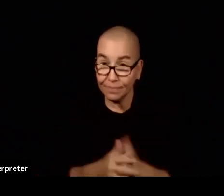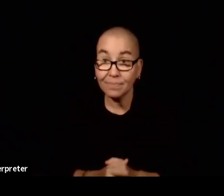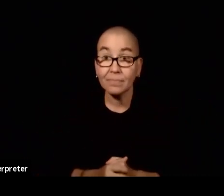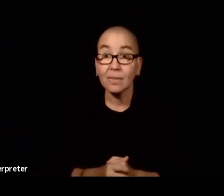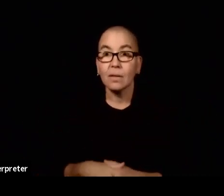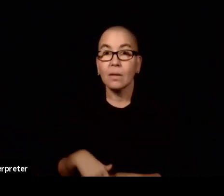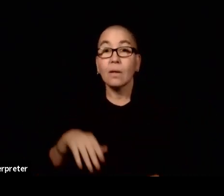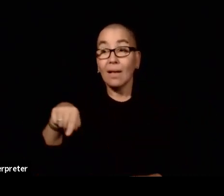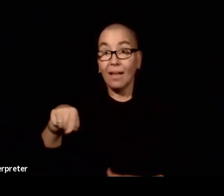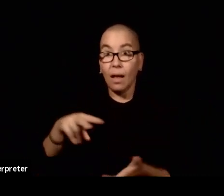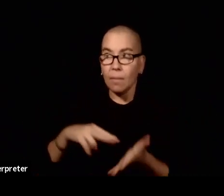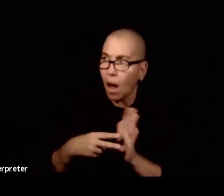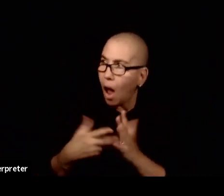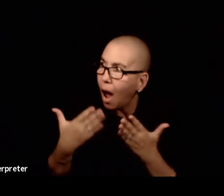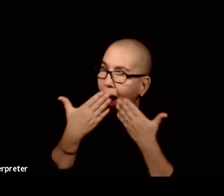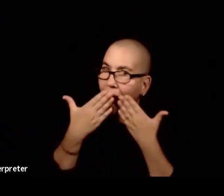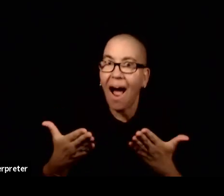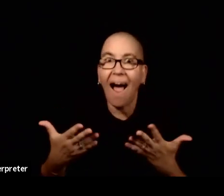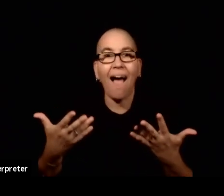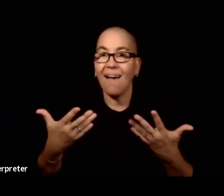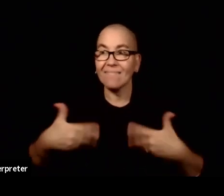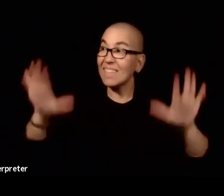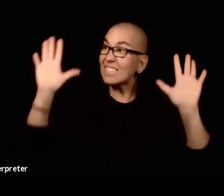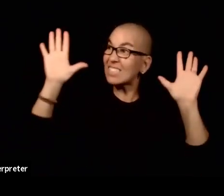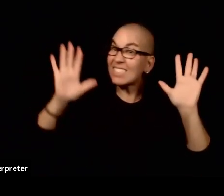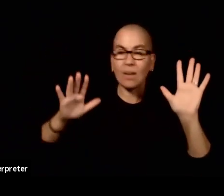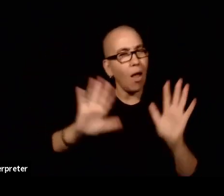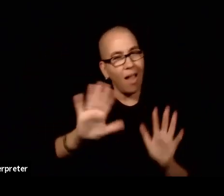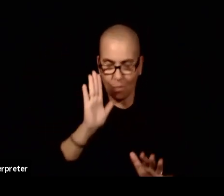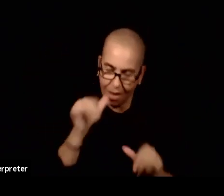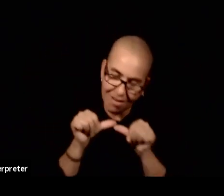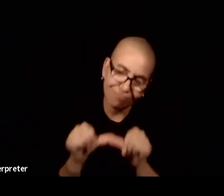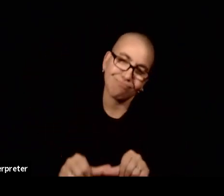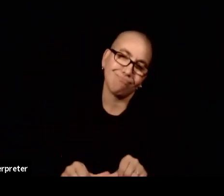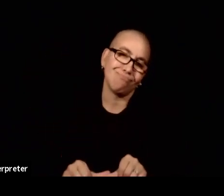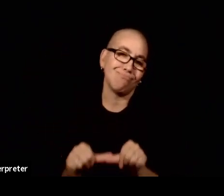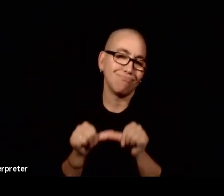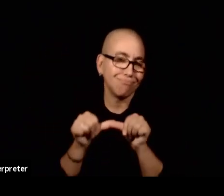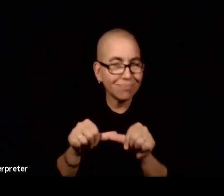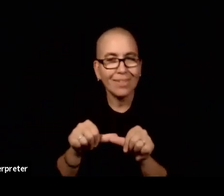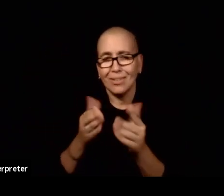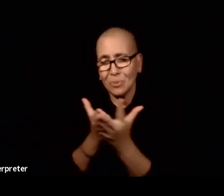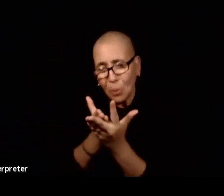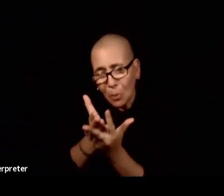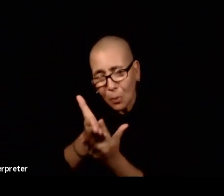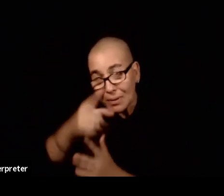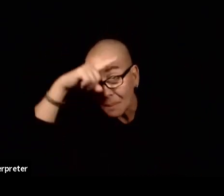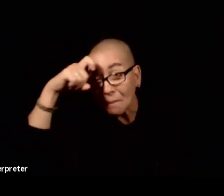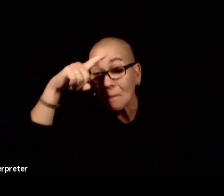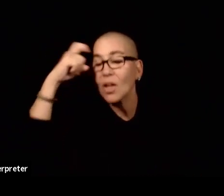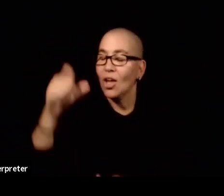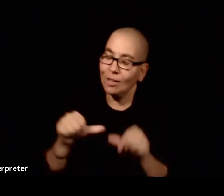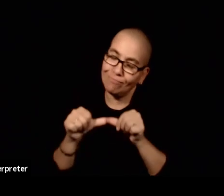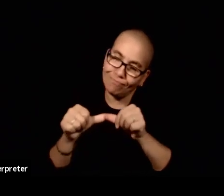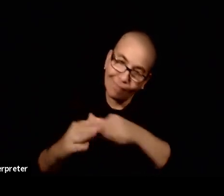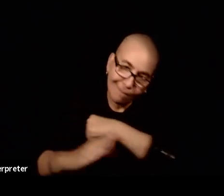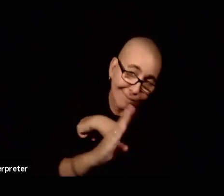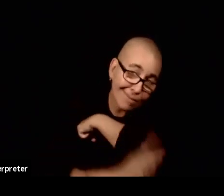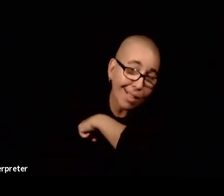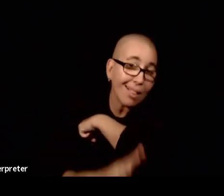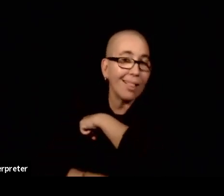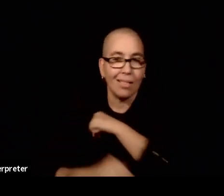particularly as we get to the end of the summer and in the fall, to work in the communities that we are in and across the state to get the testing